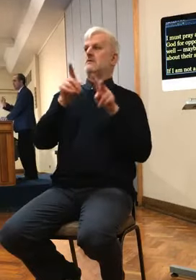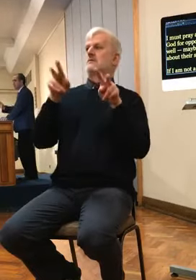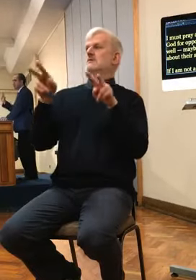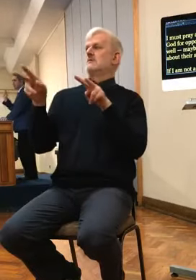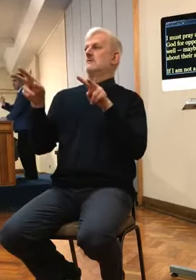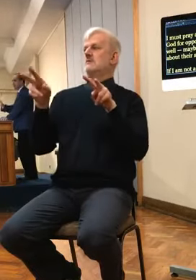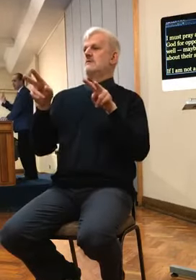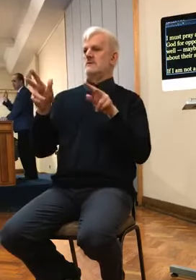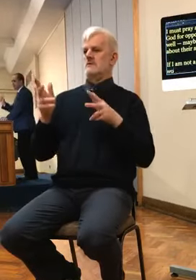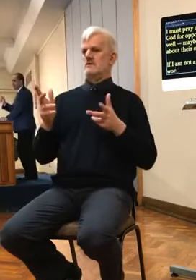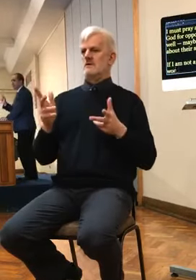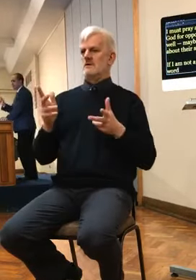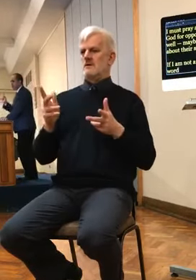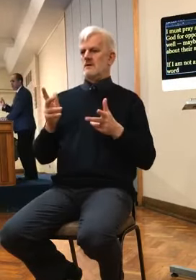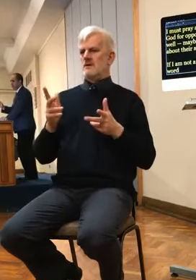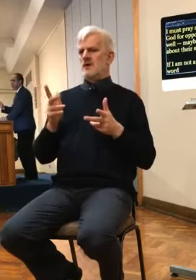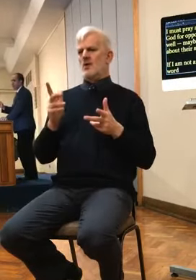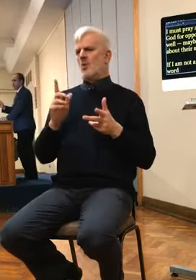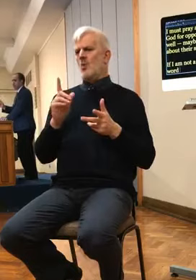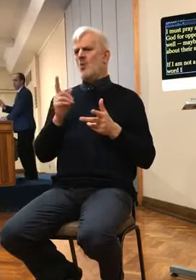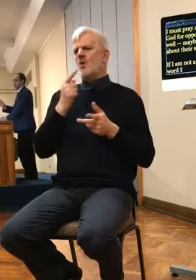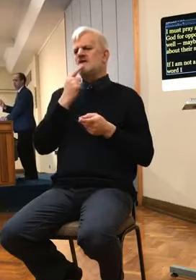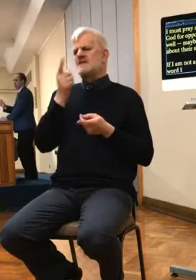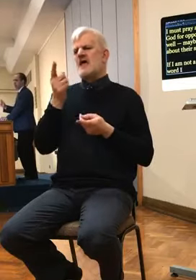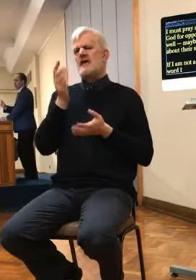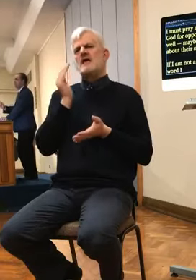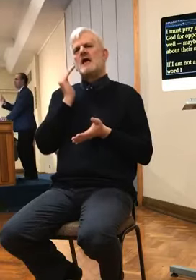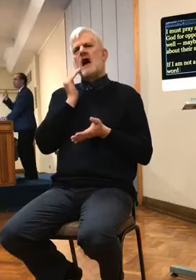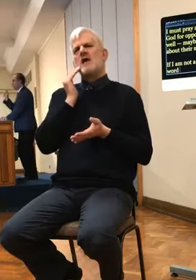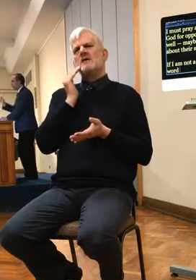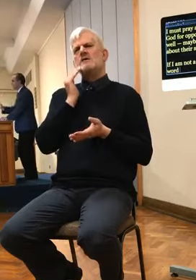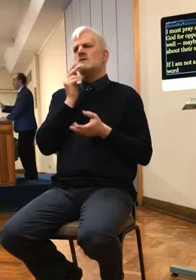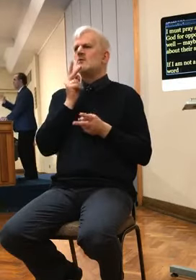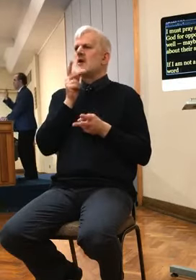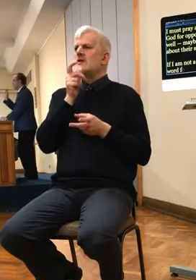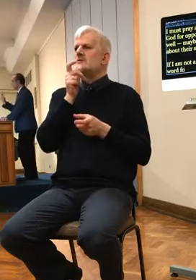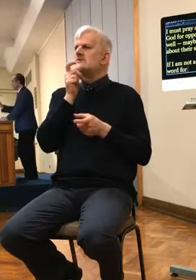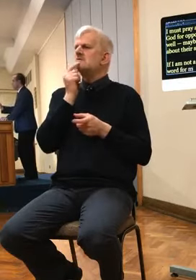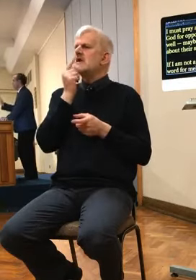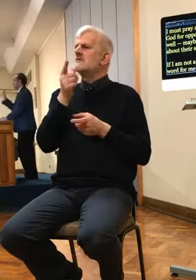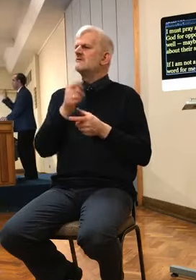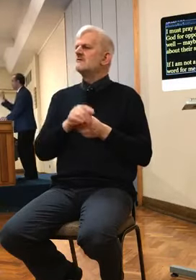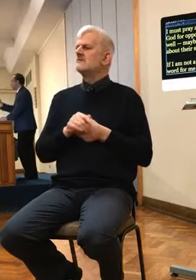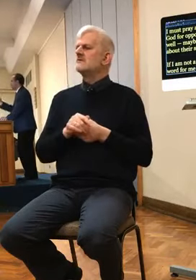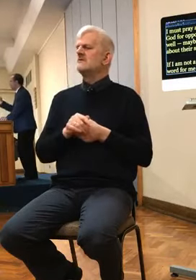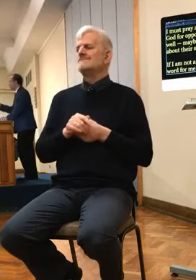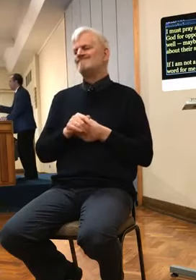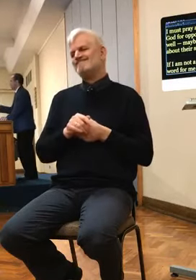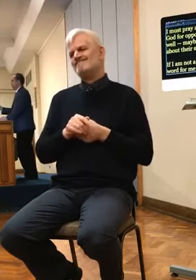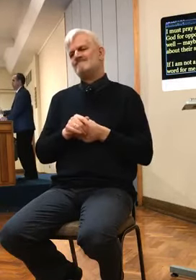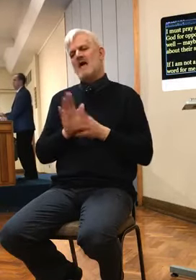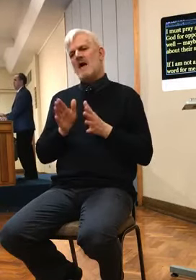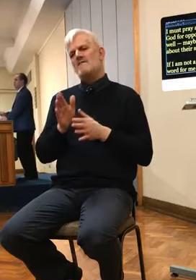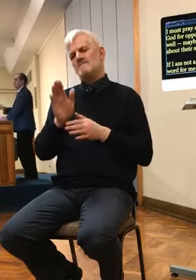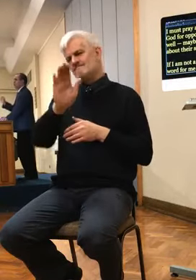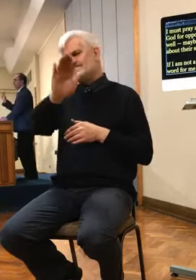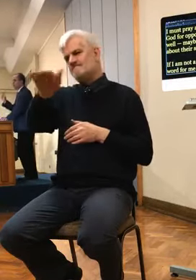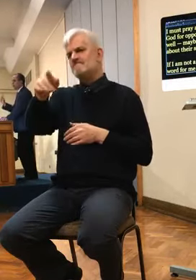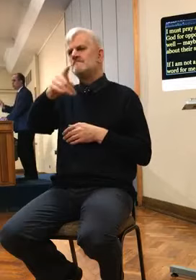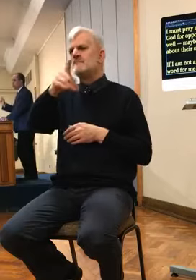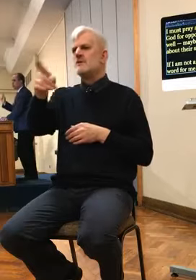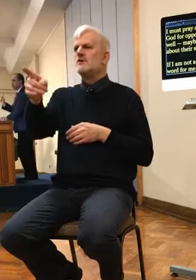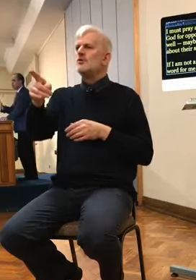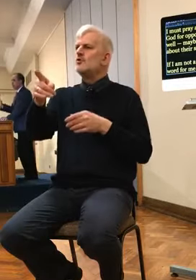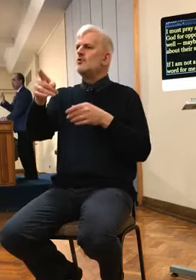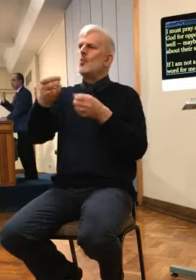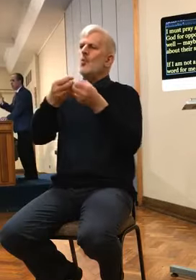the kindest word I can tell you tonight, you are wasting your time. You are